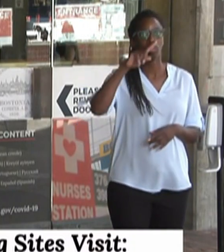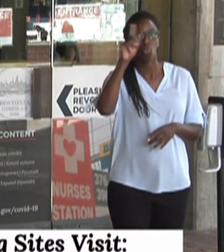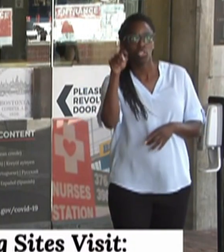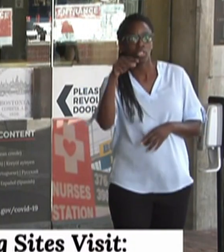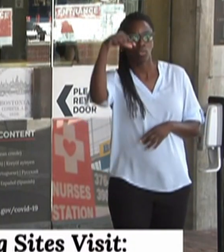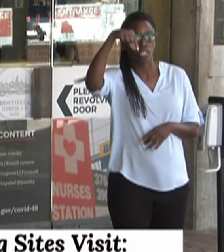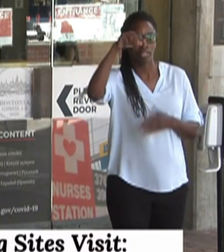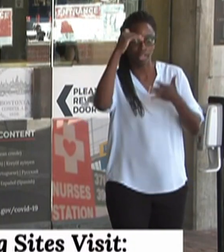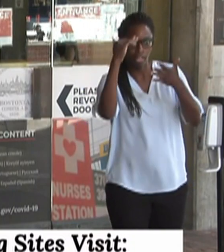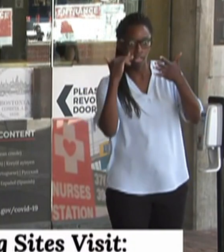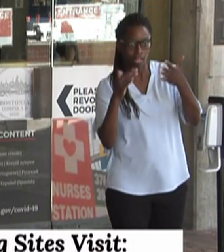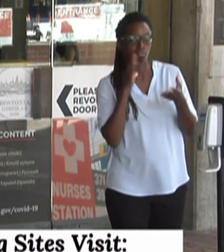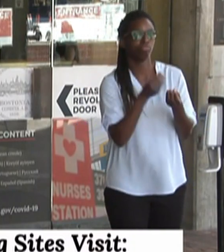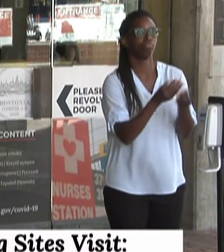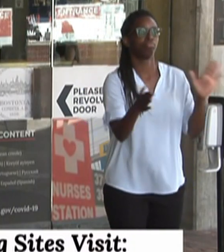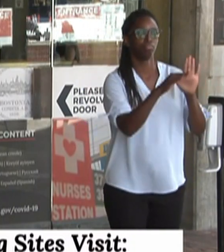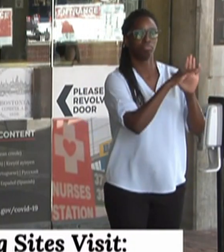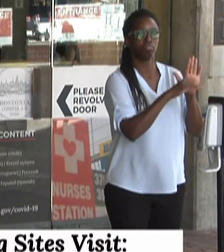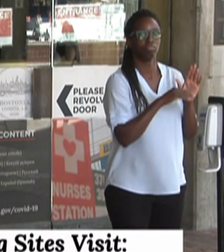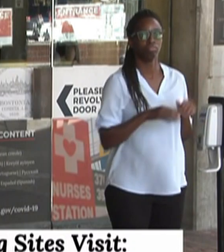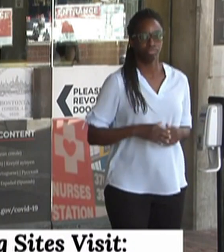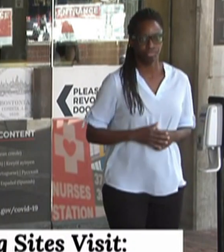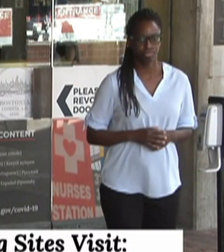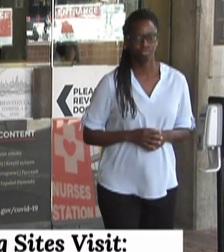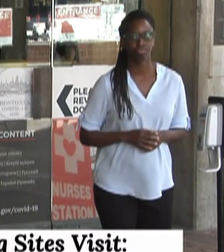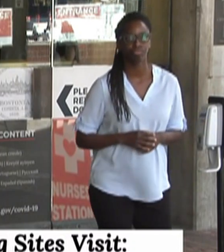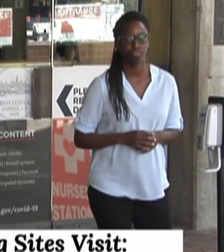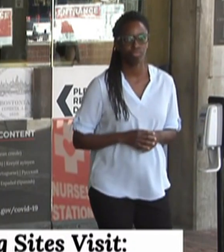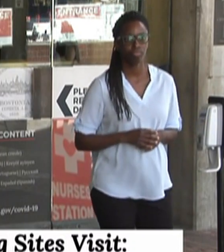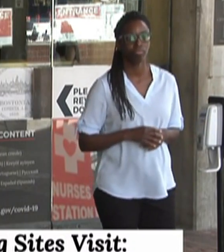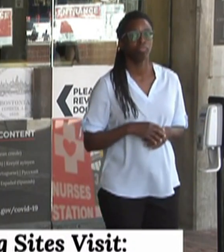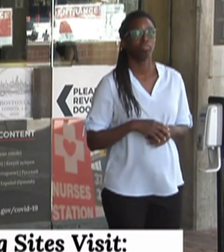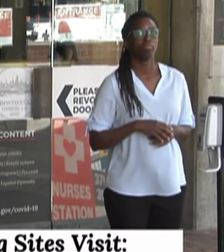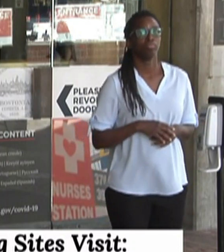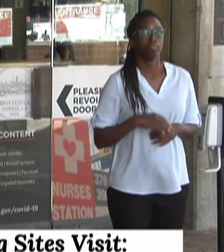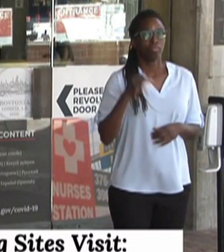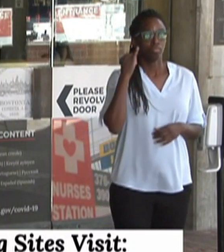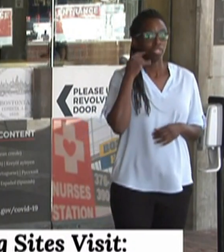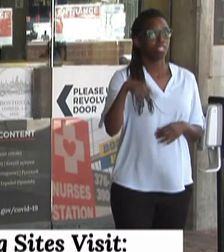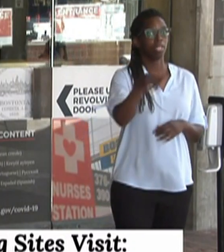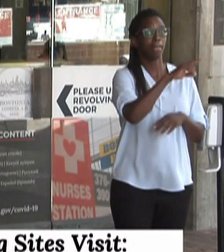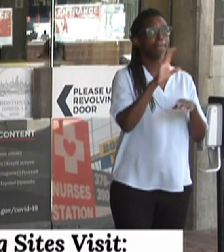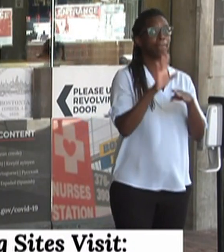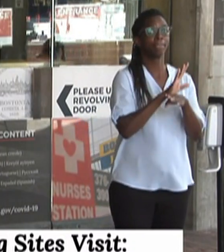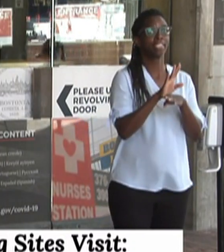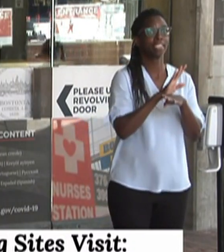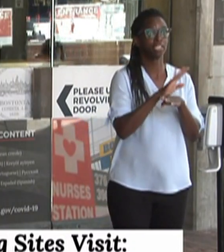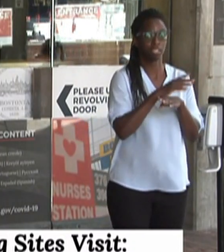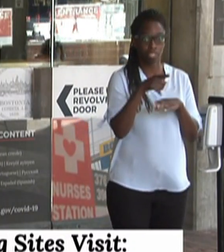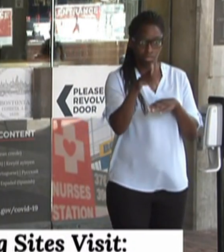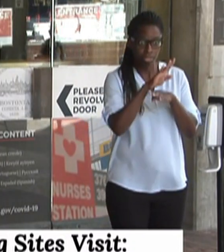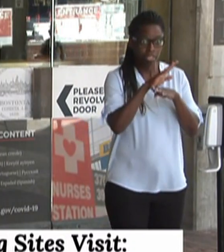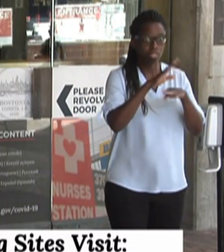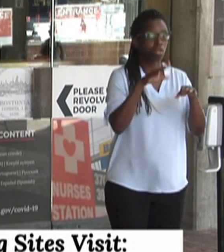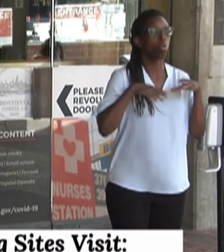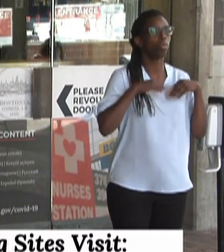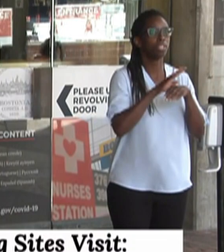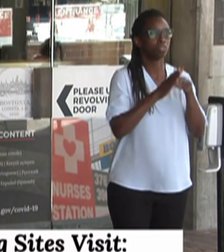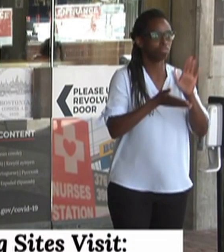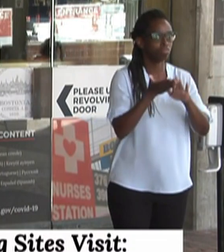positive. We are looking at tightening up regulations around gatherings in public spaces, but hope that it doesn't come to that.